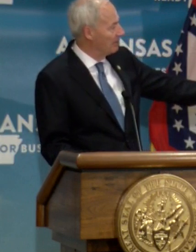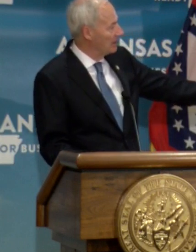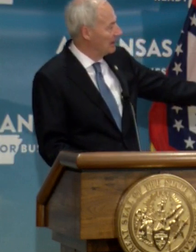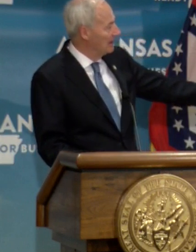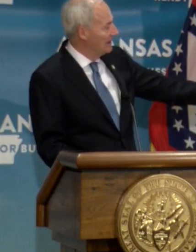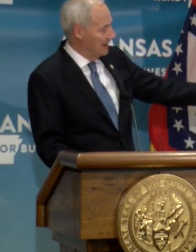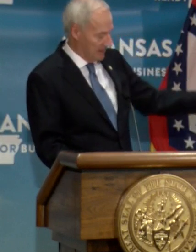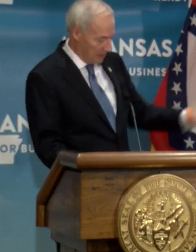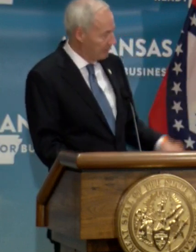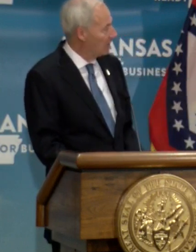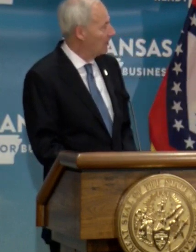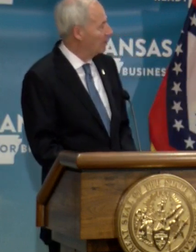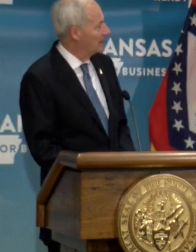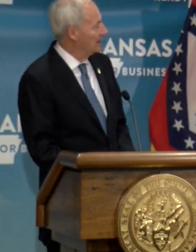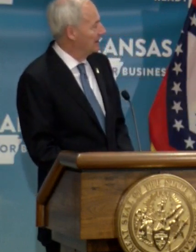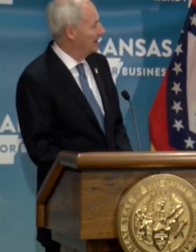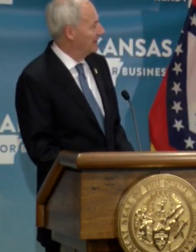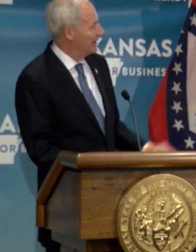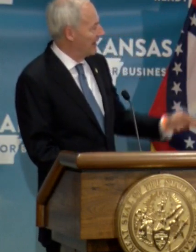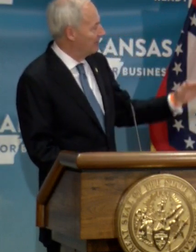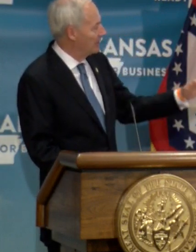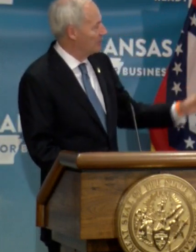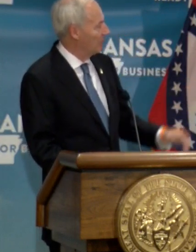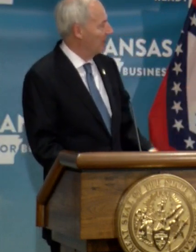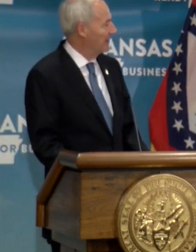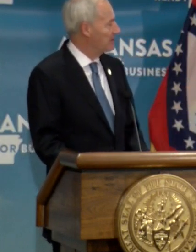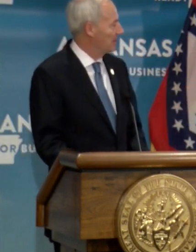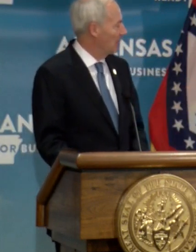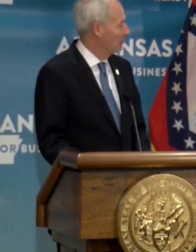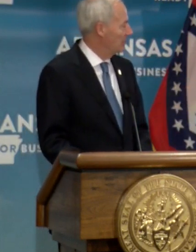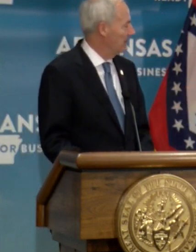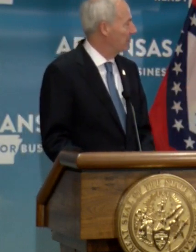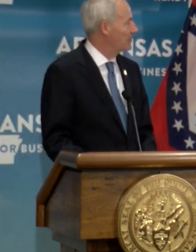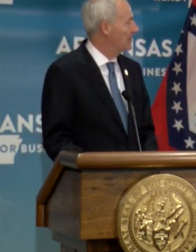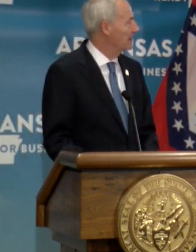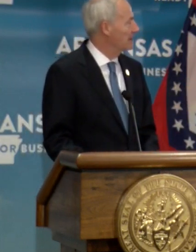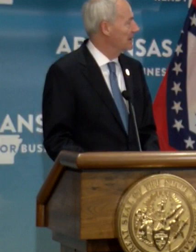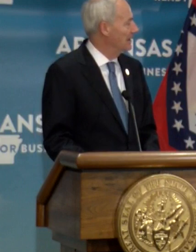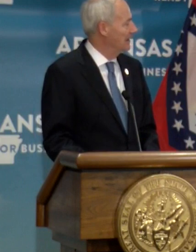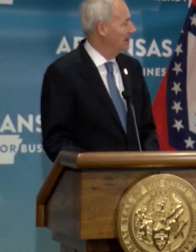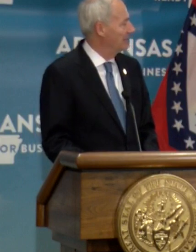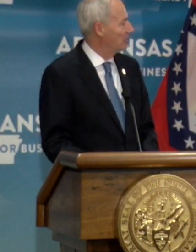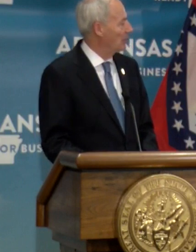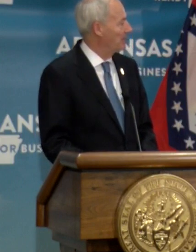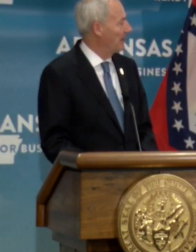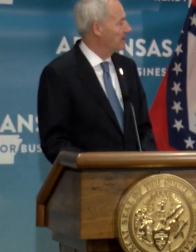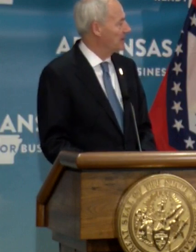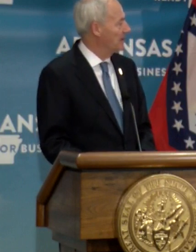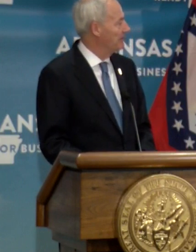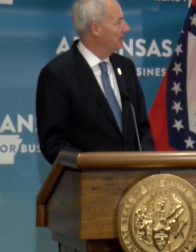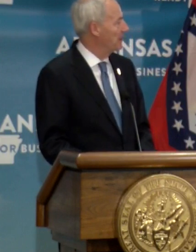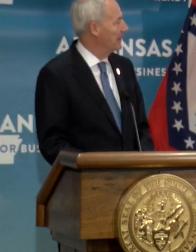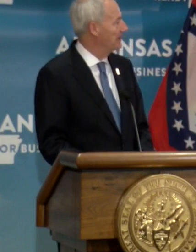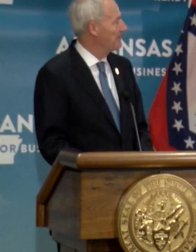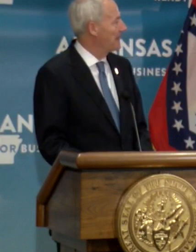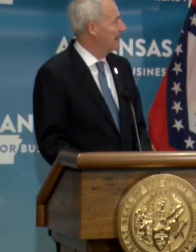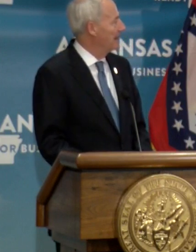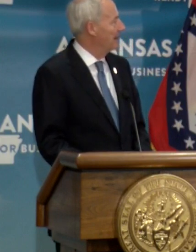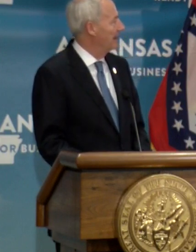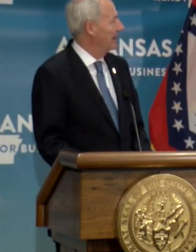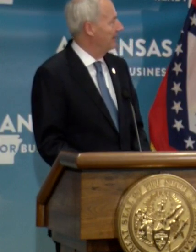5% level. Overall, the average remains below 10% for our positivity